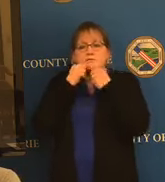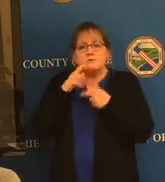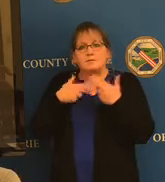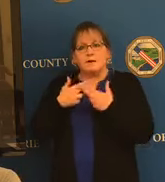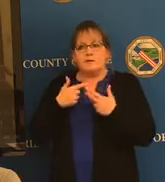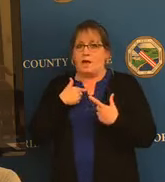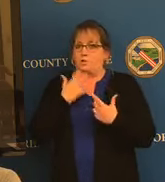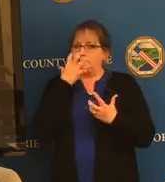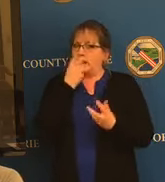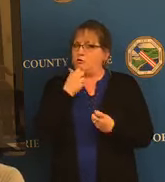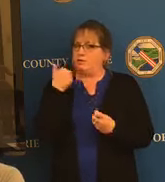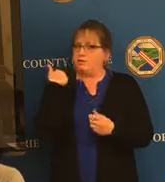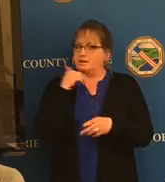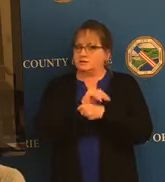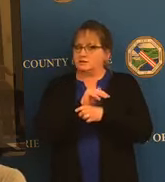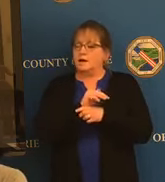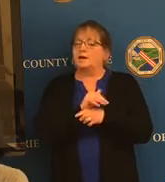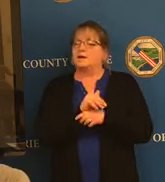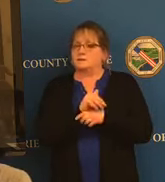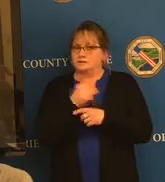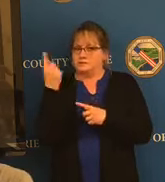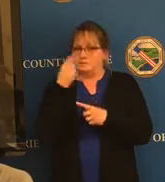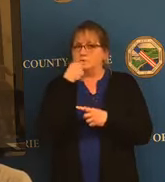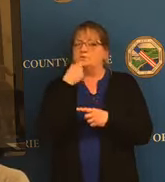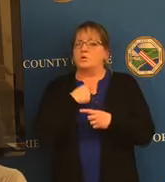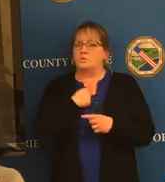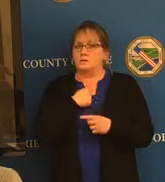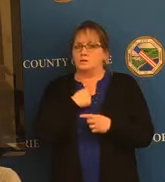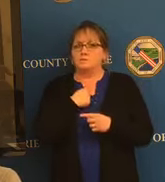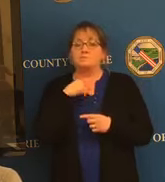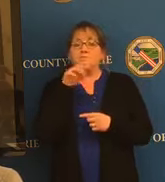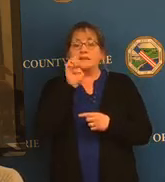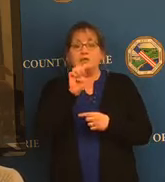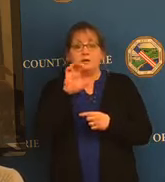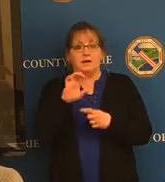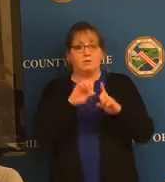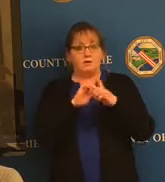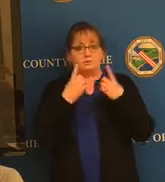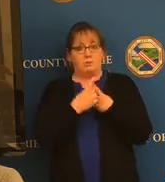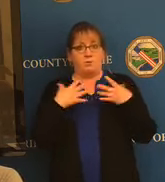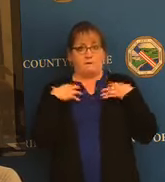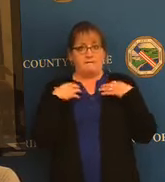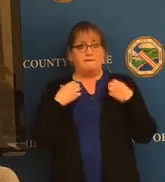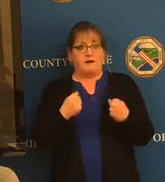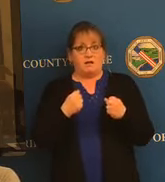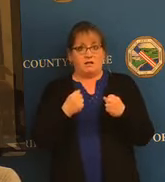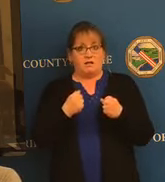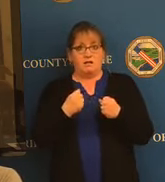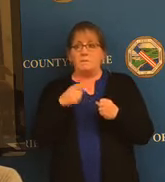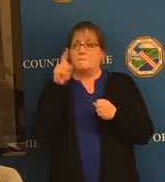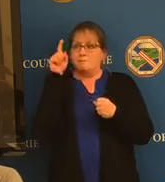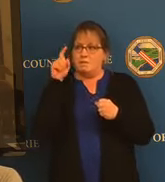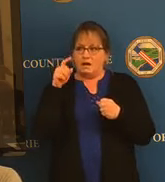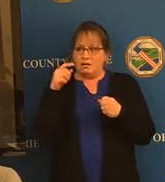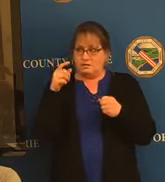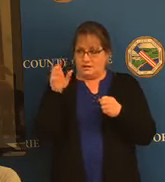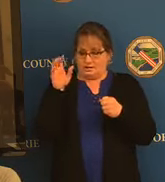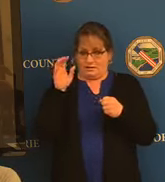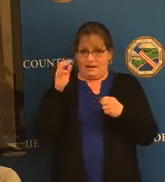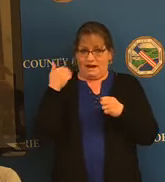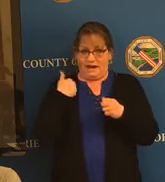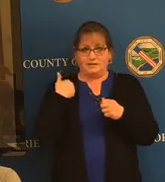the word that our Erie County Department of Health had to shut down